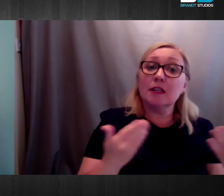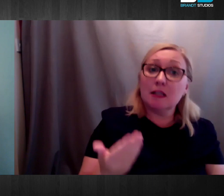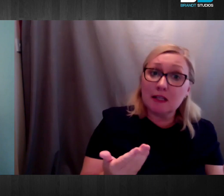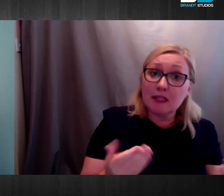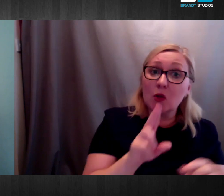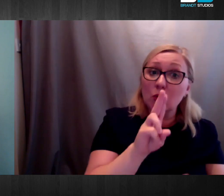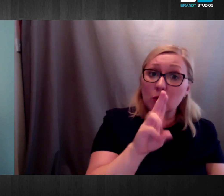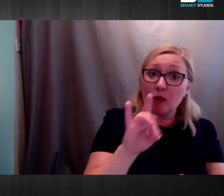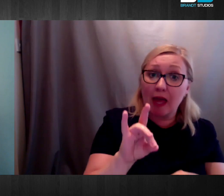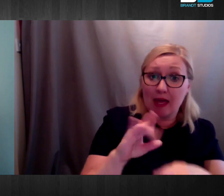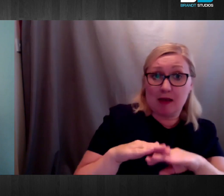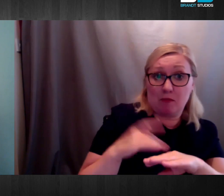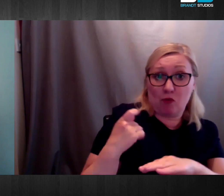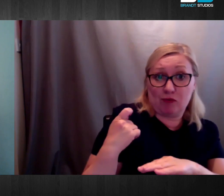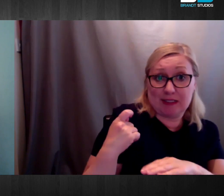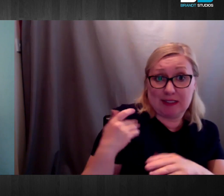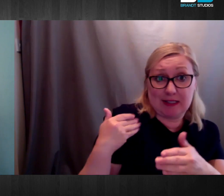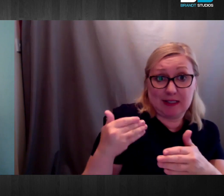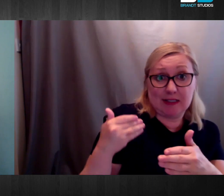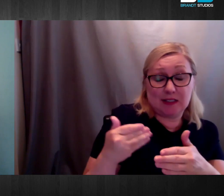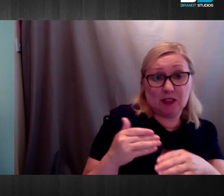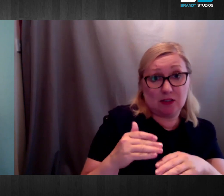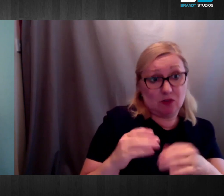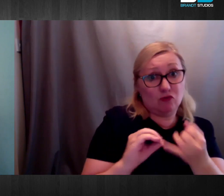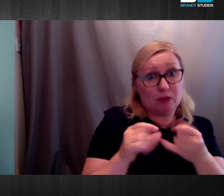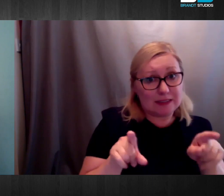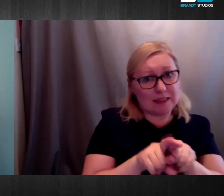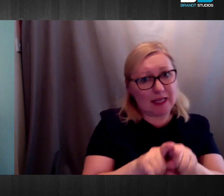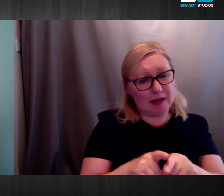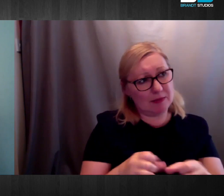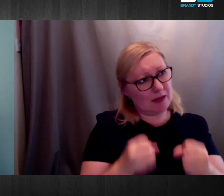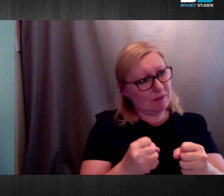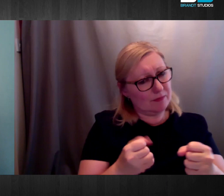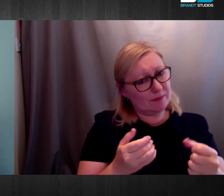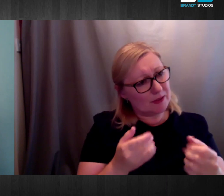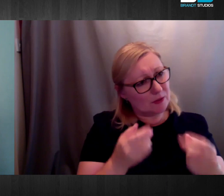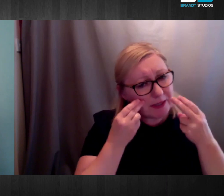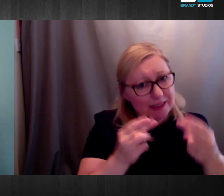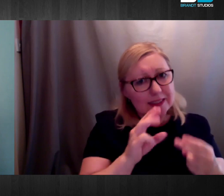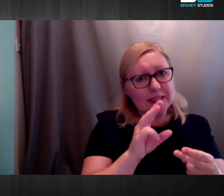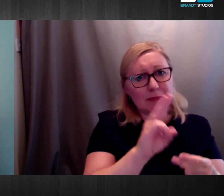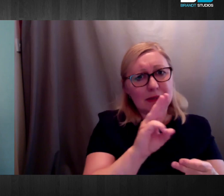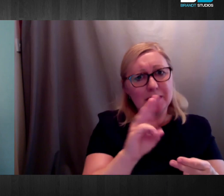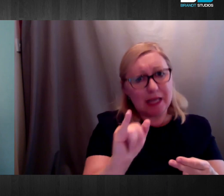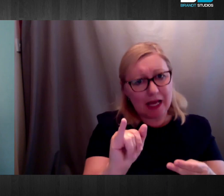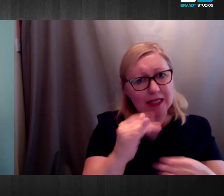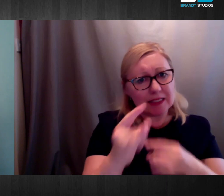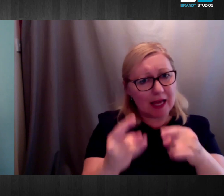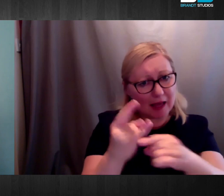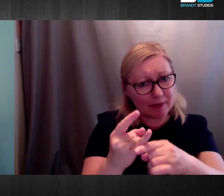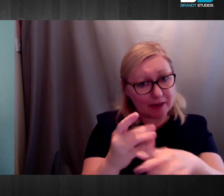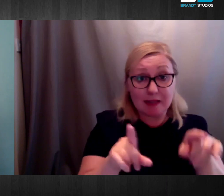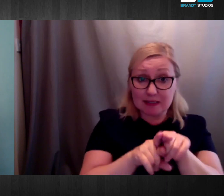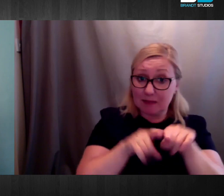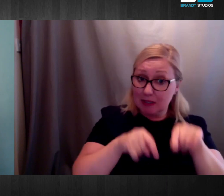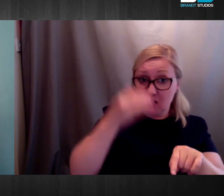time, and like here in Ireland, individually and collectively, this webinar has actually been perfect timing for us in terms of trying to get our heads